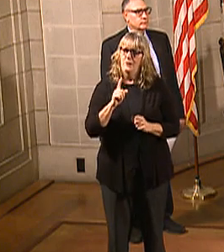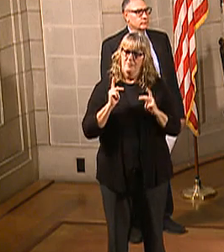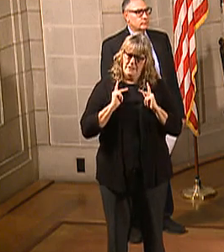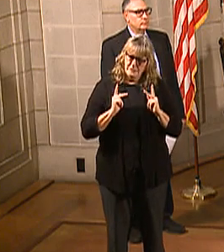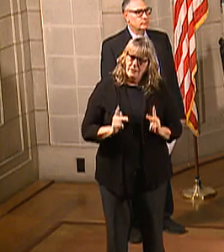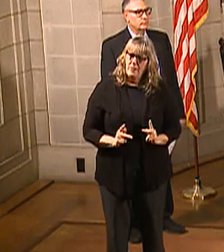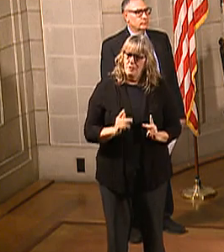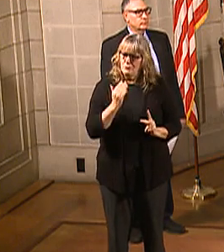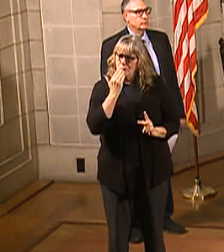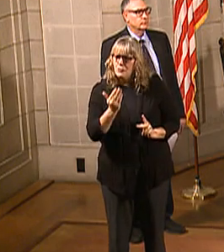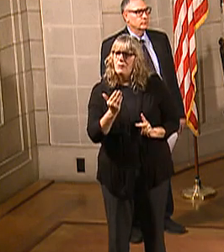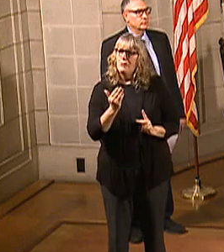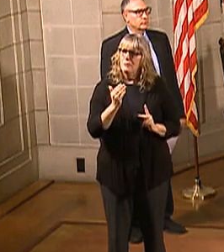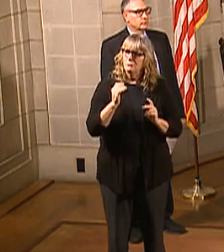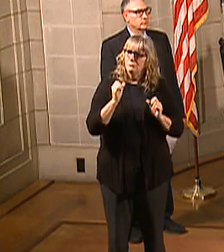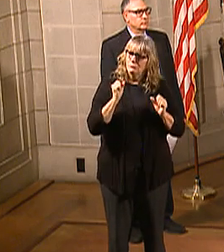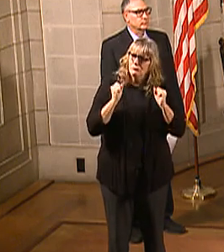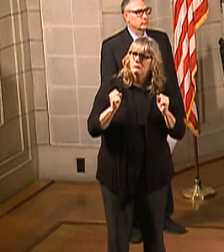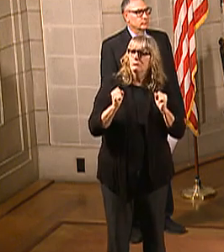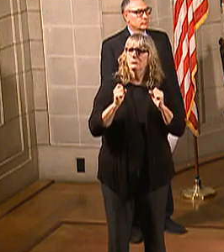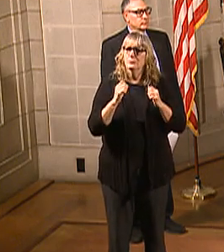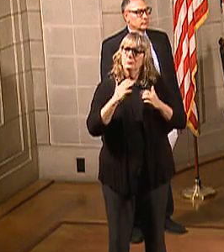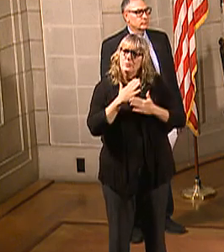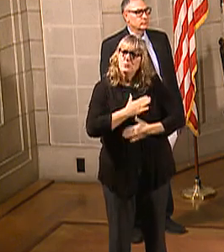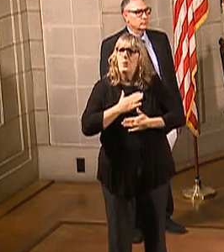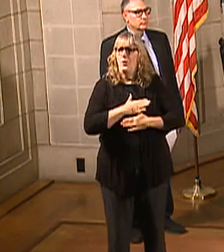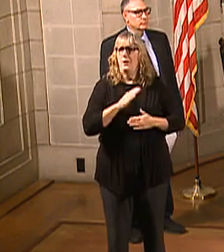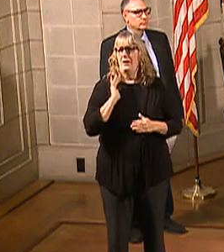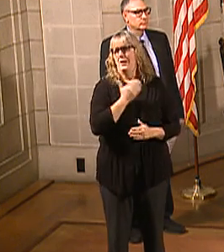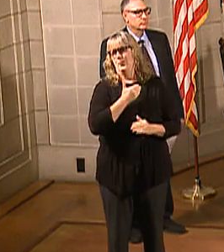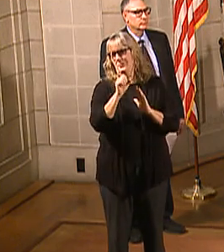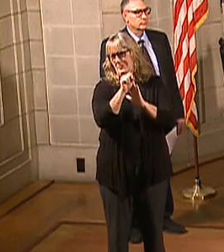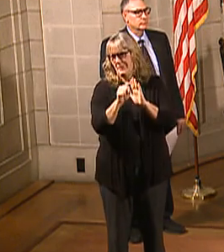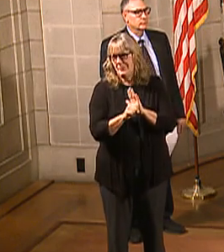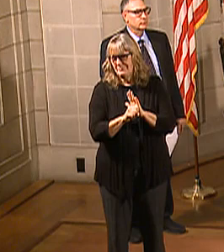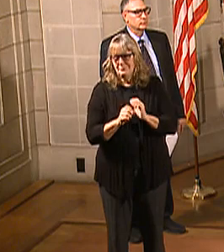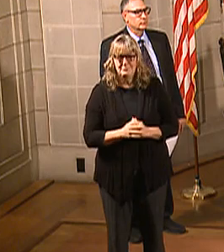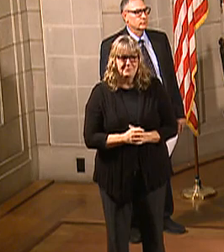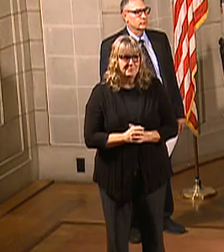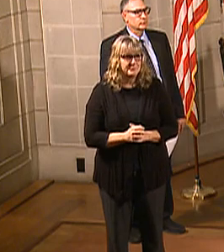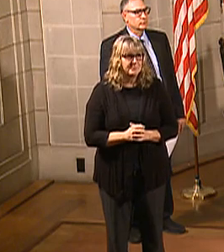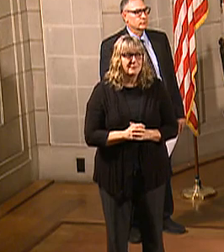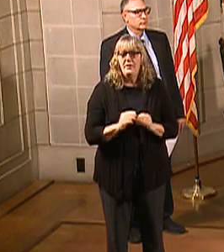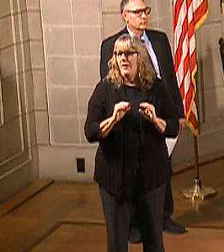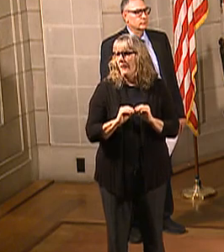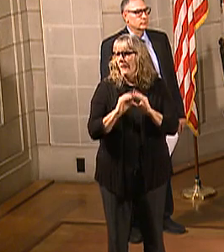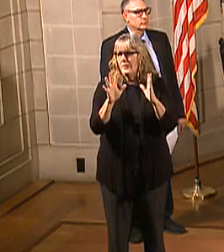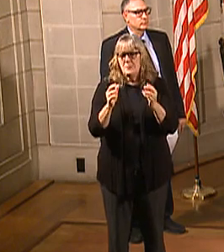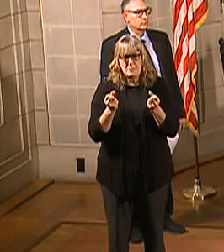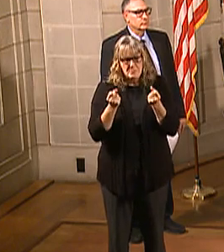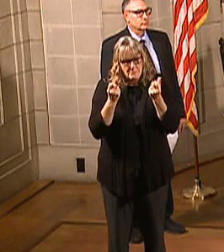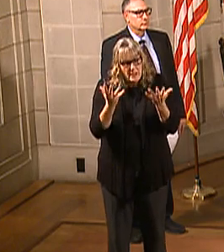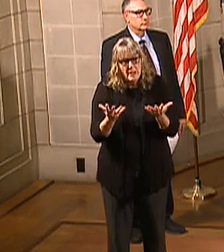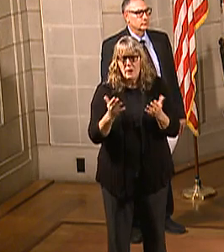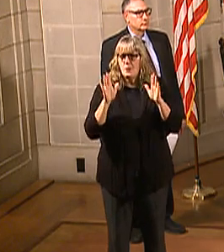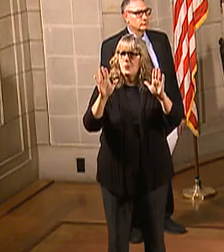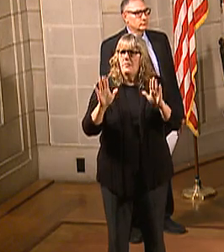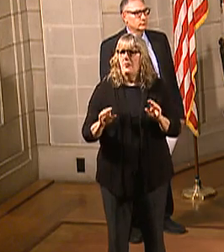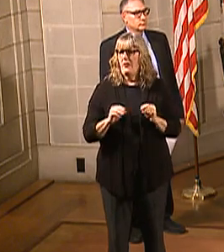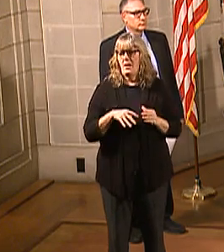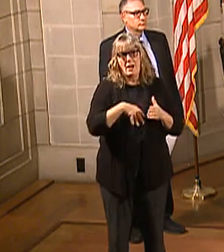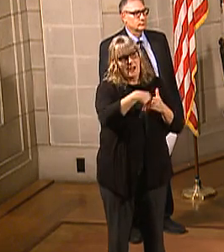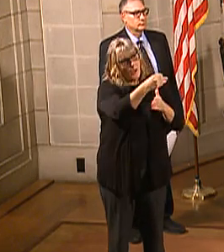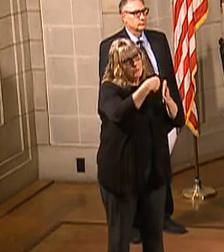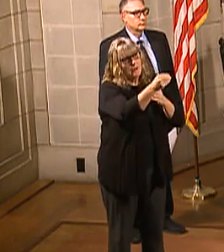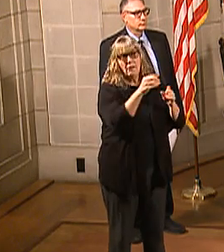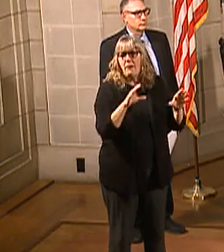physical shape to be able to enjoy the great things the state has to offer. Obviously, there's a lot of great outdoor activities you can enjoy in the